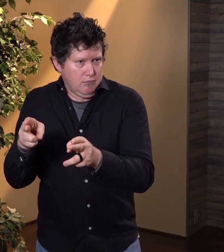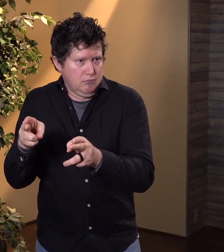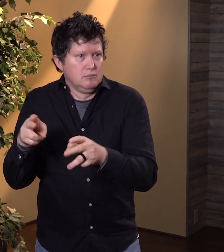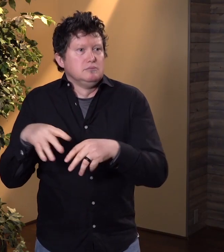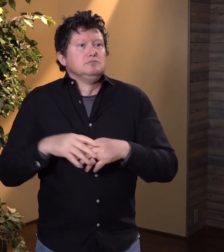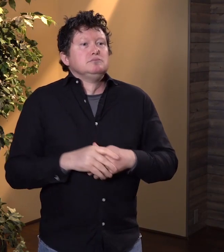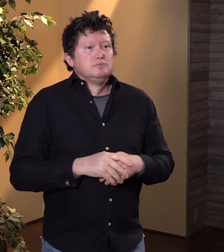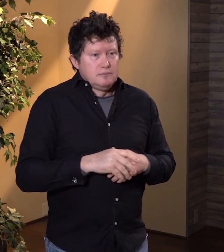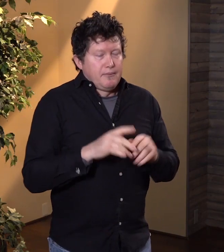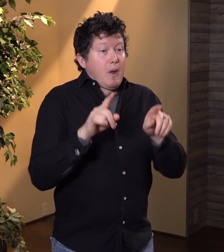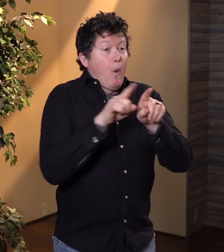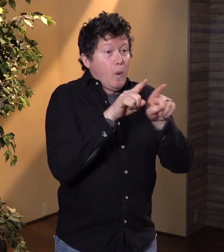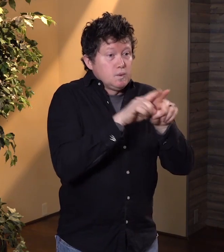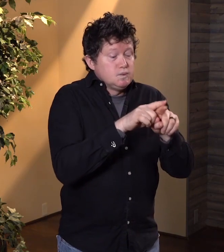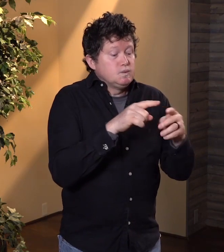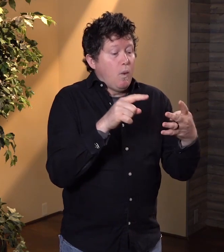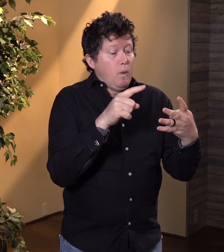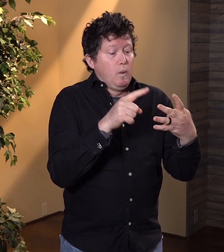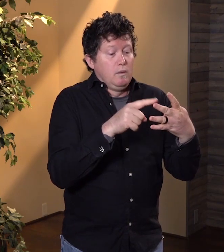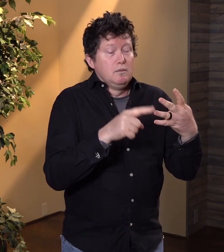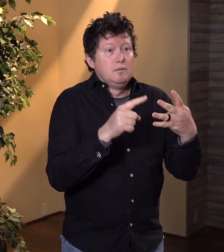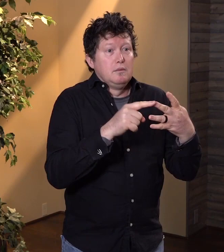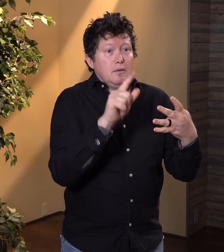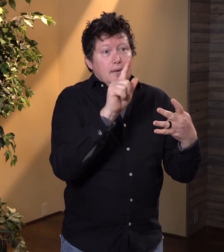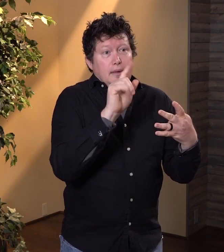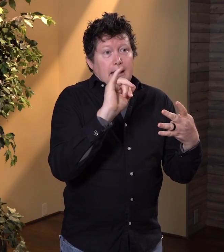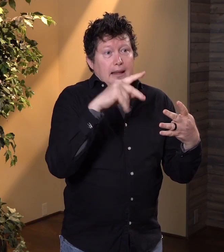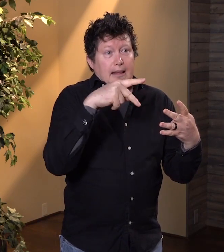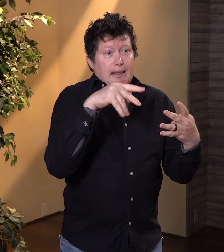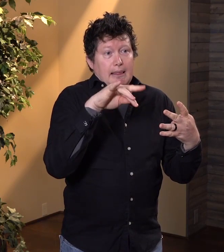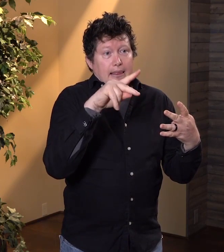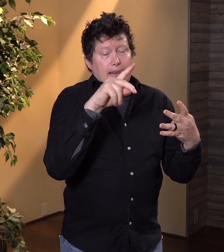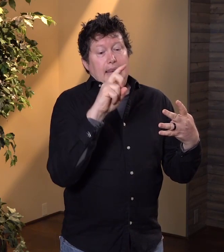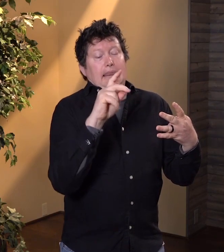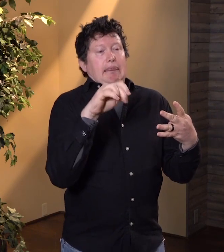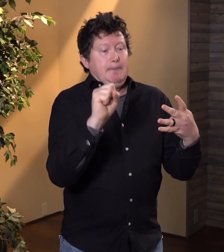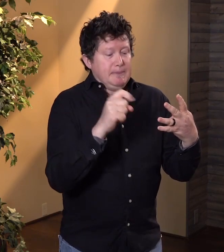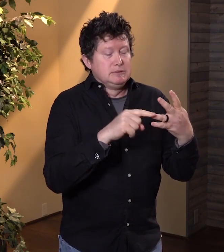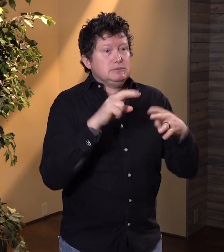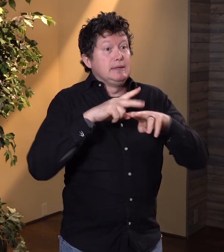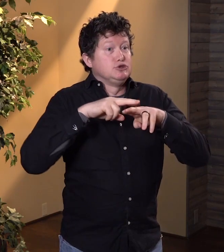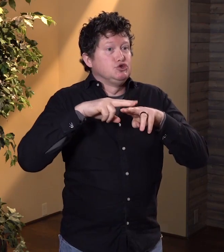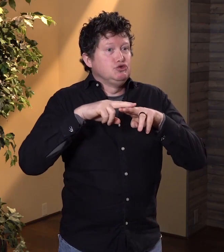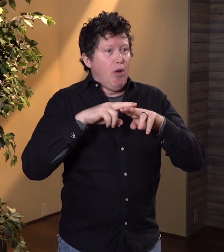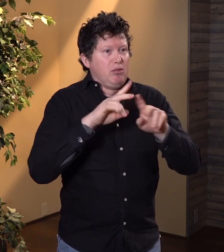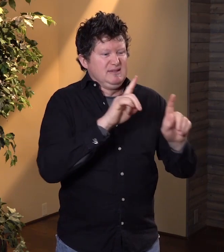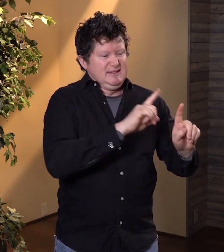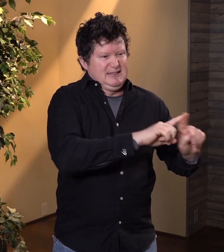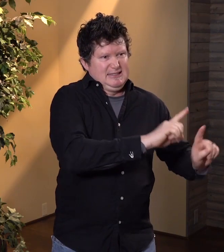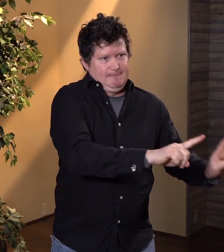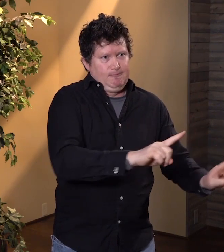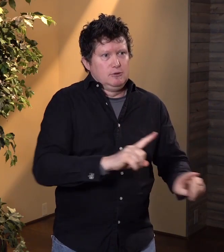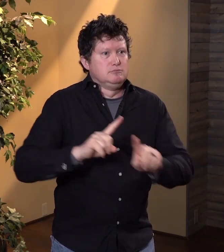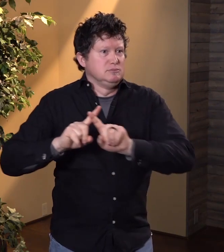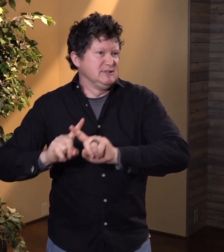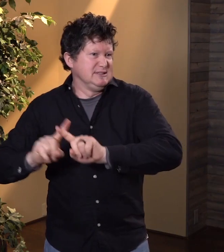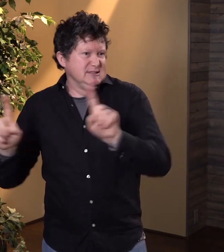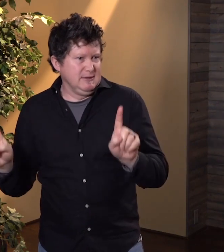is different in that area. They also use a different lipid and a different potassium chloride, but